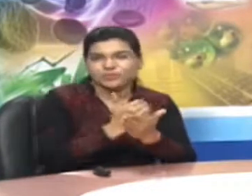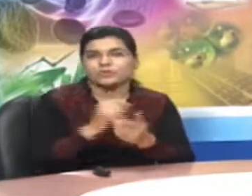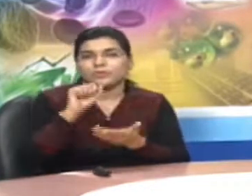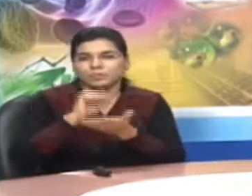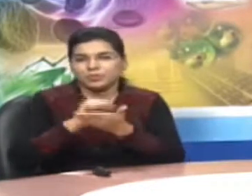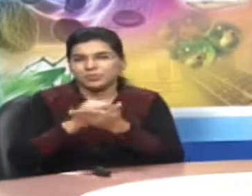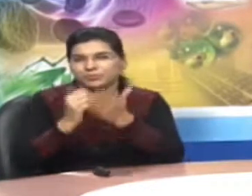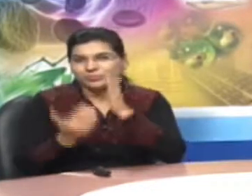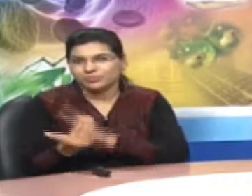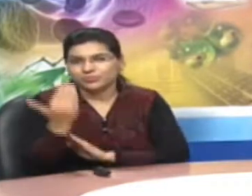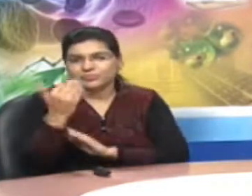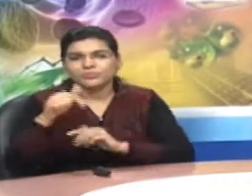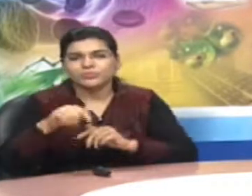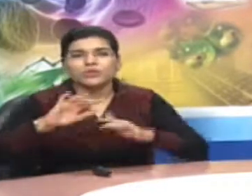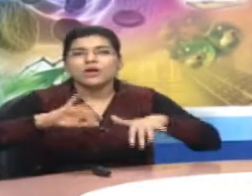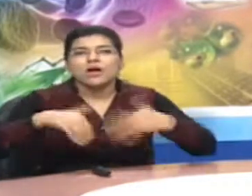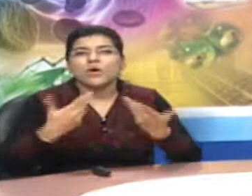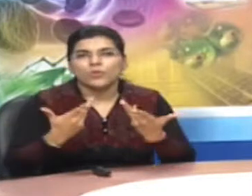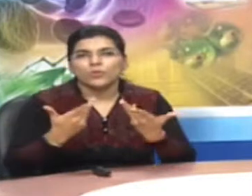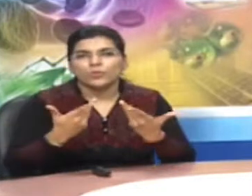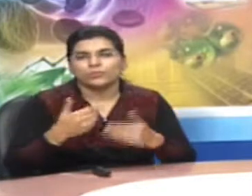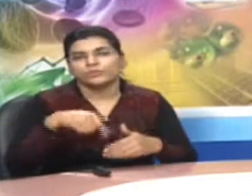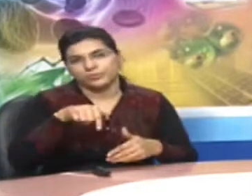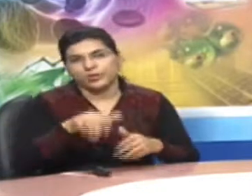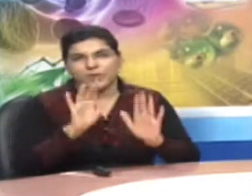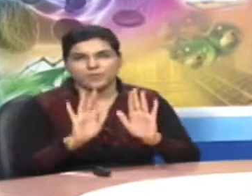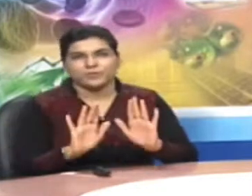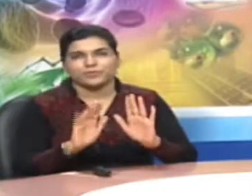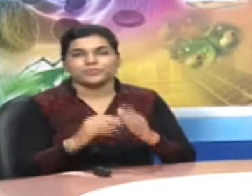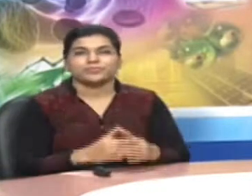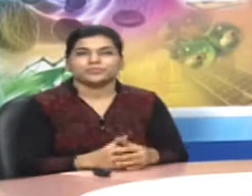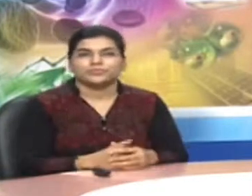save and print presentations.